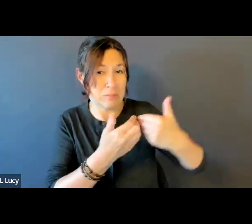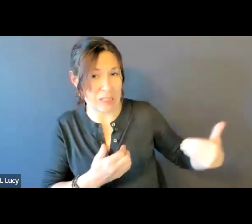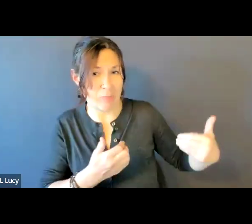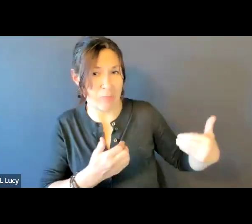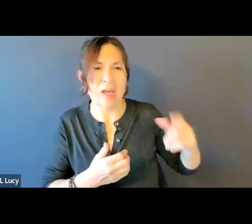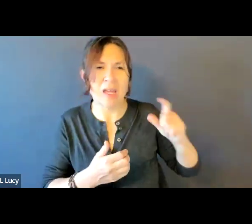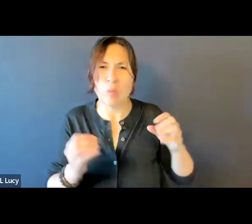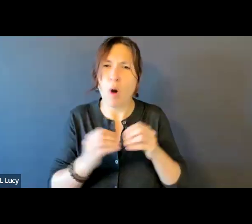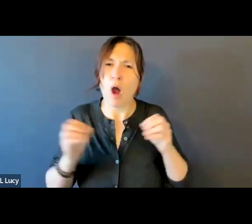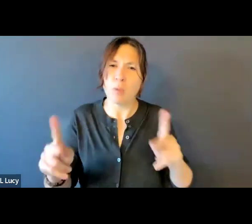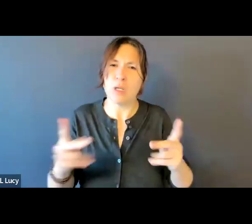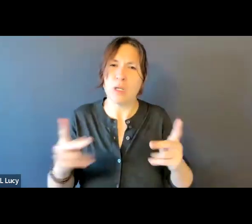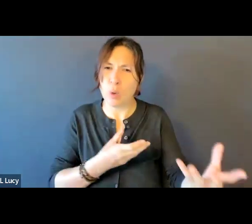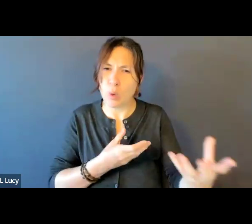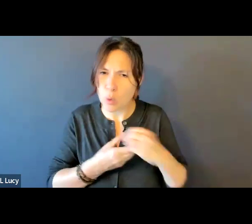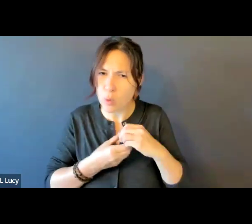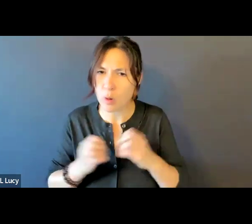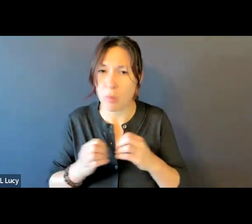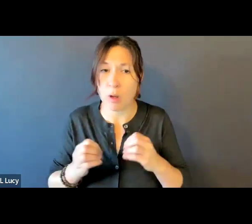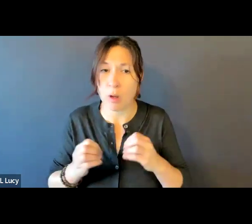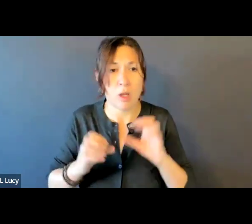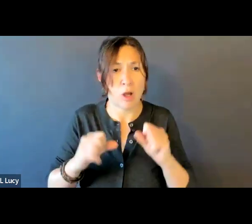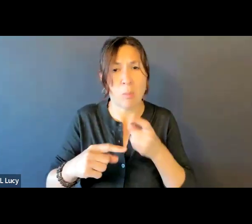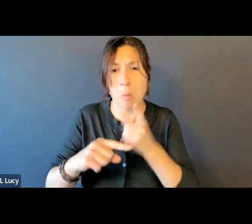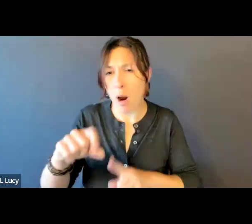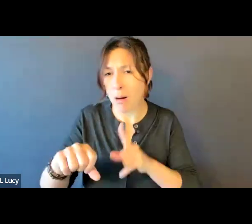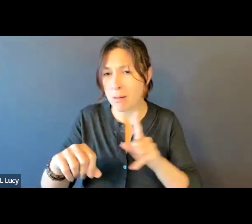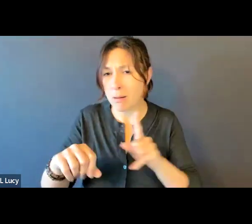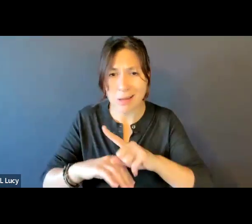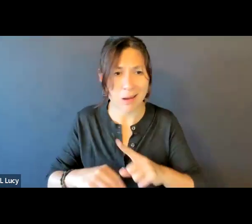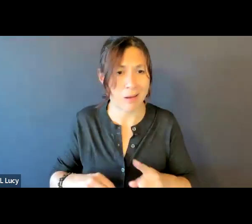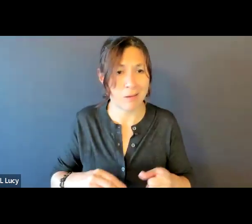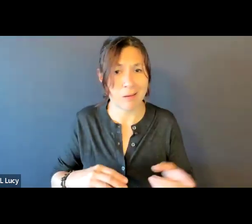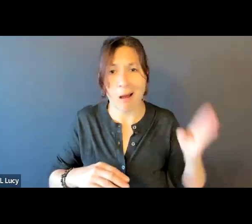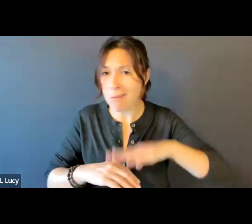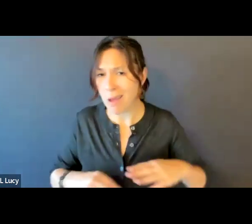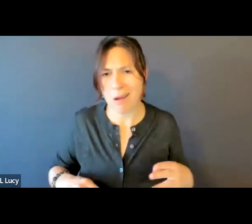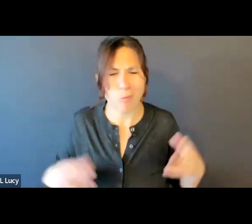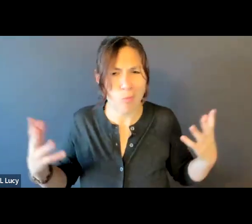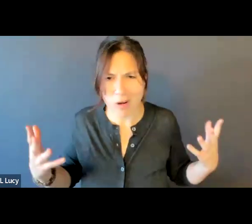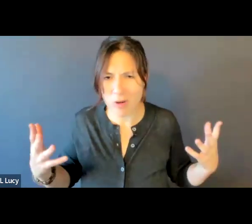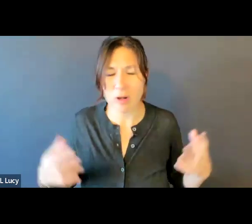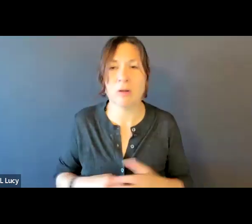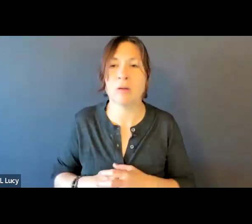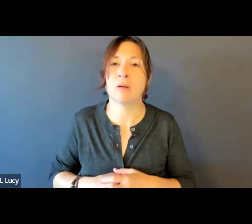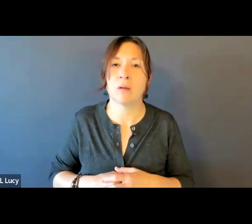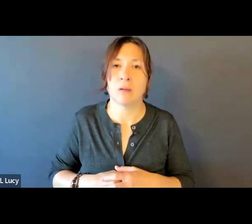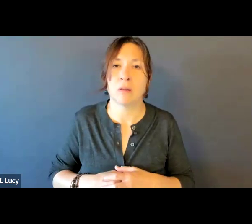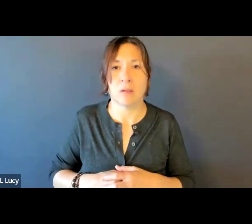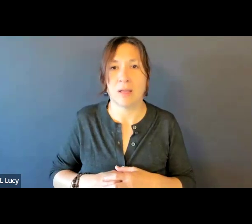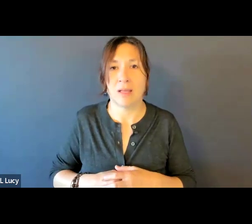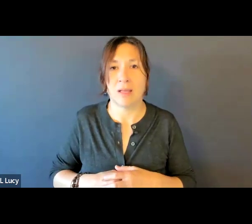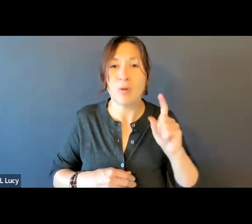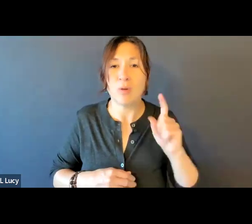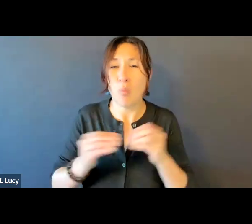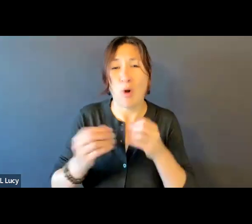the school day, whether it for a small portion of the day, half the day, or throughout the whole day. It is not possible to do without the